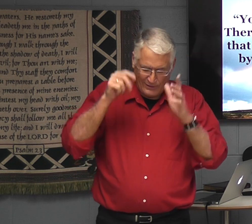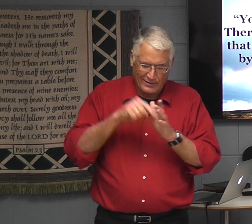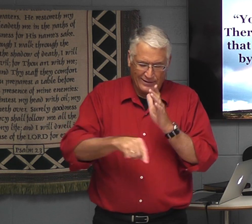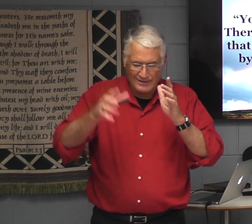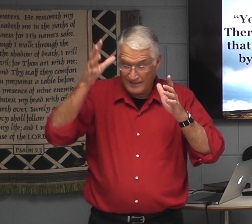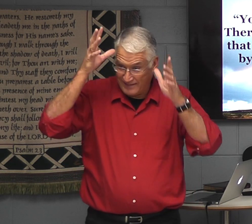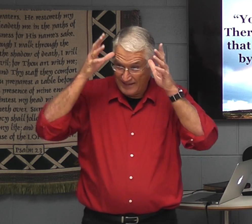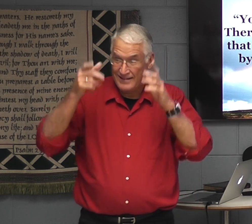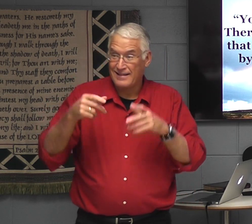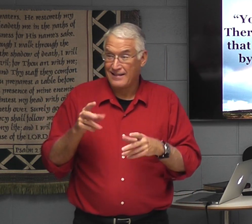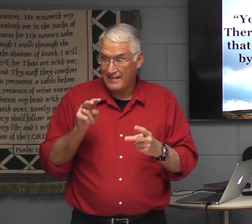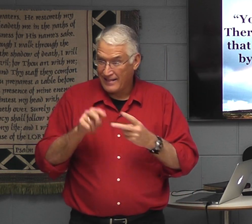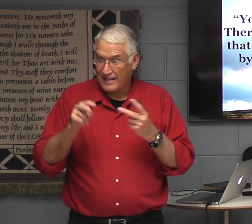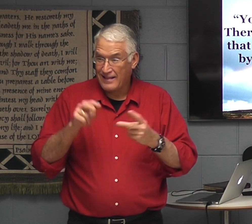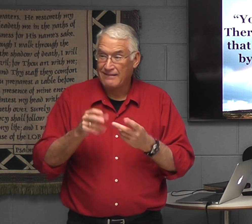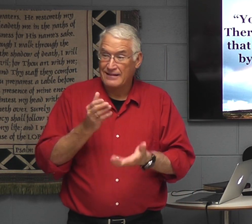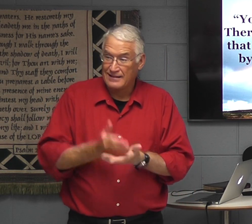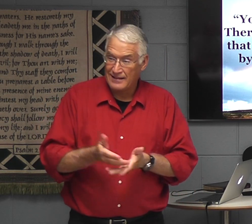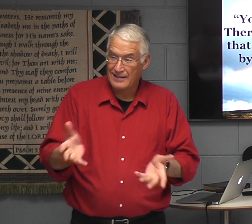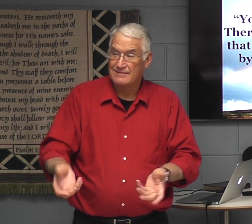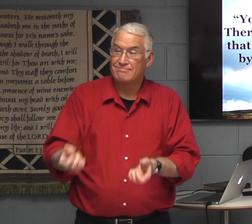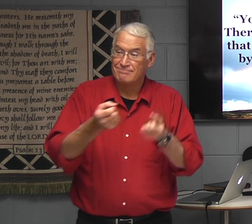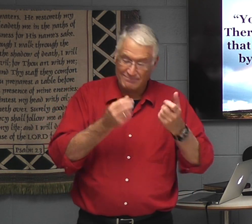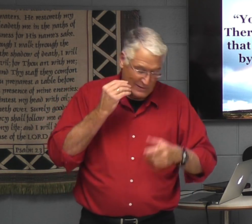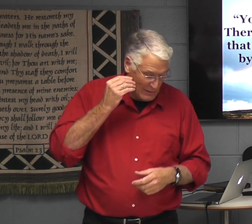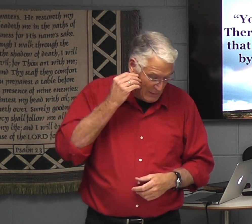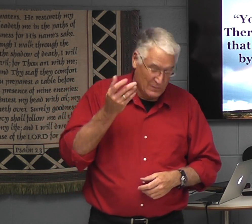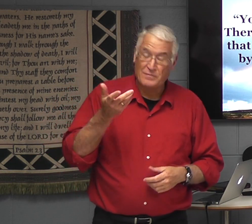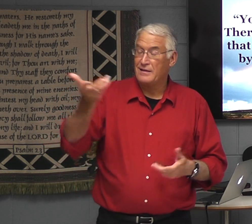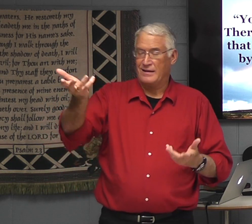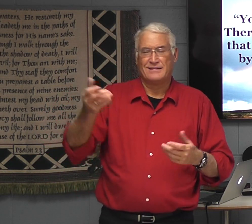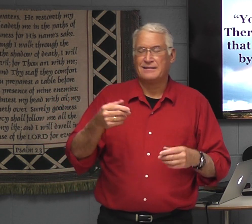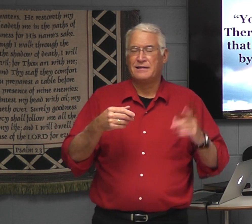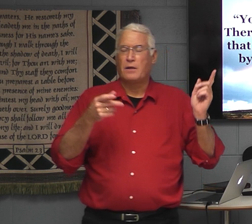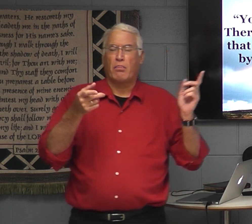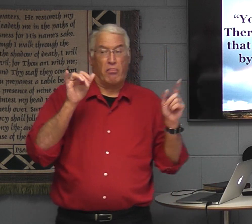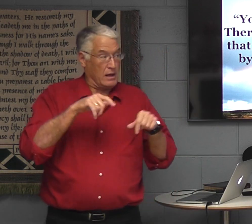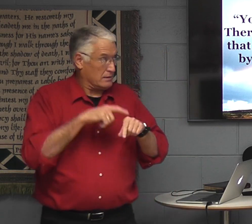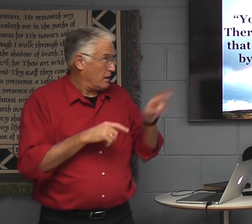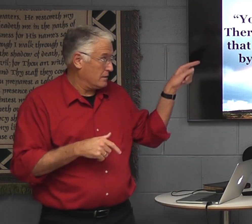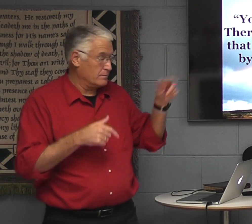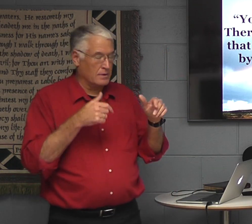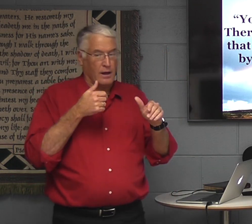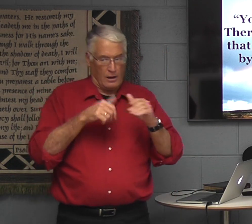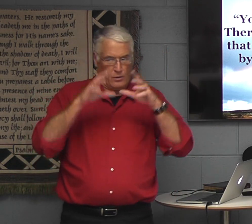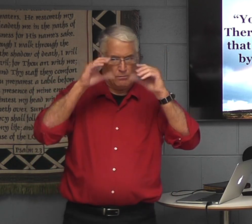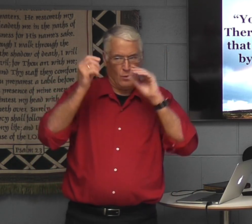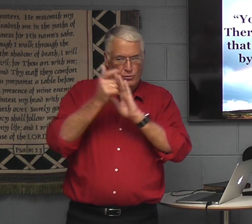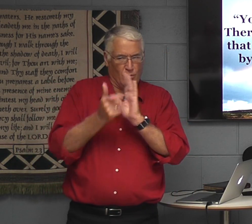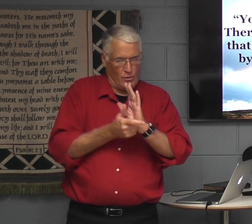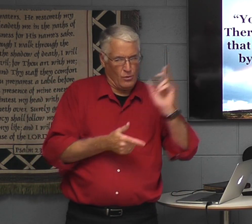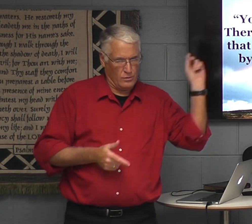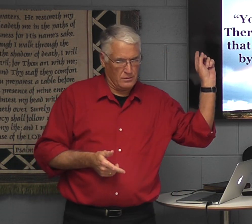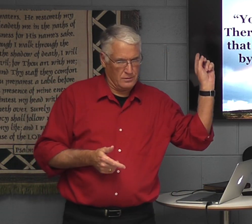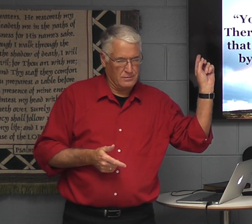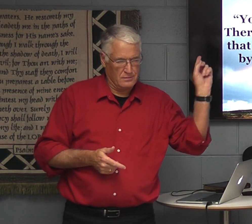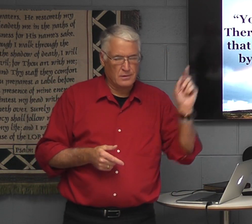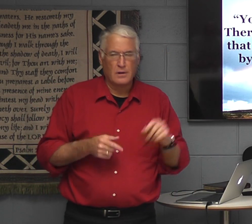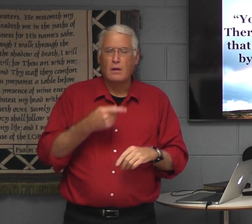So sometimes you see deer that have been hit on the side of the road. You can't eat that. Well, no, at this time, this was under the law